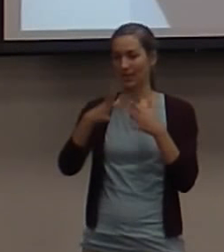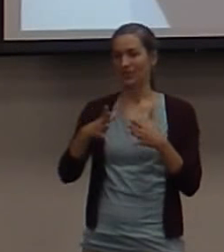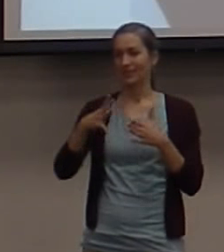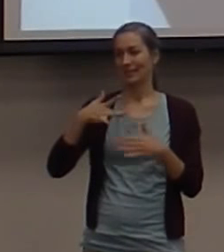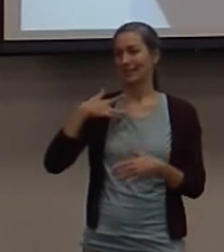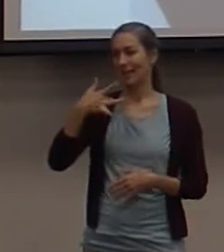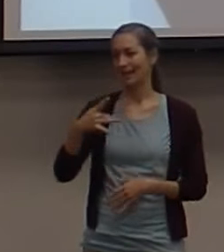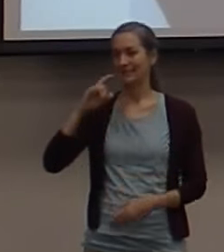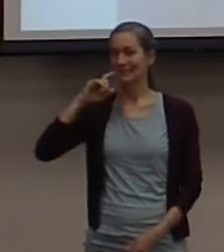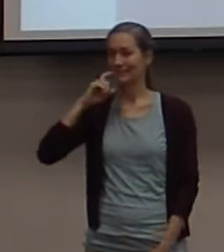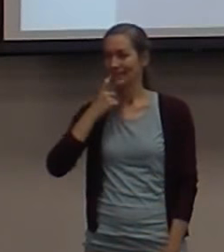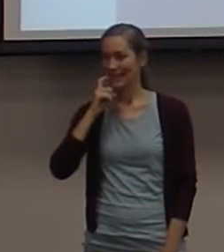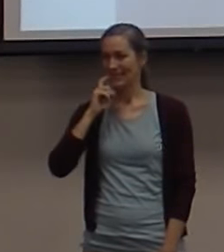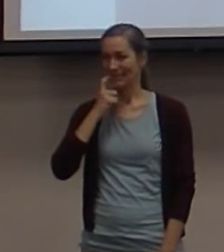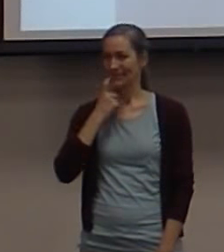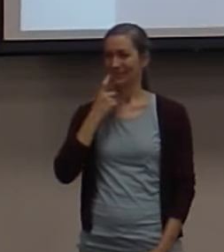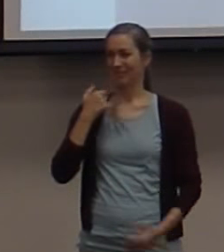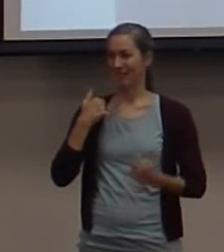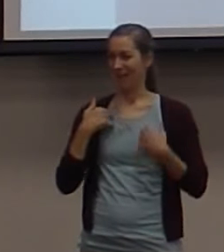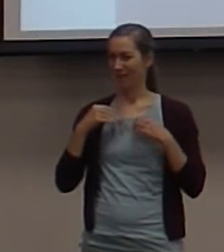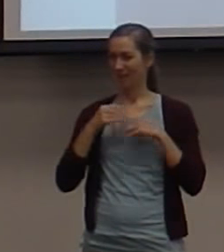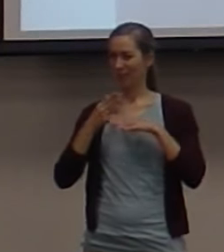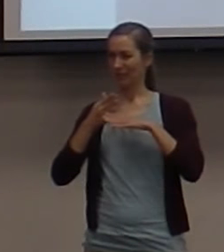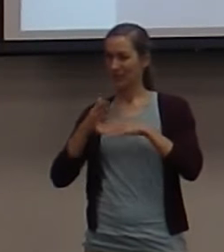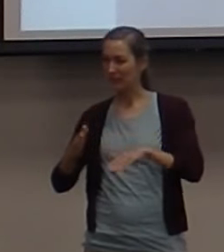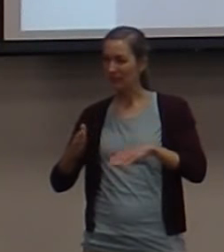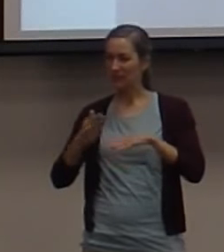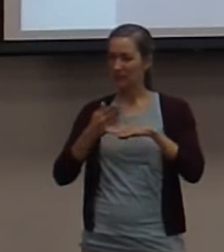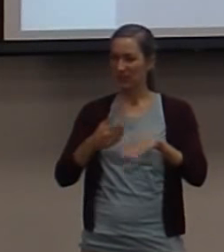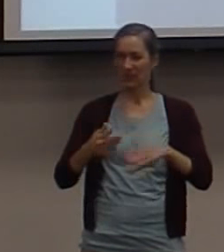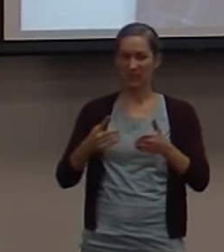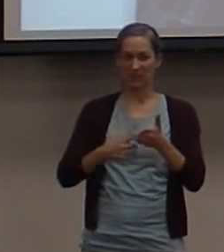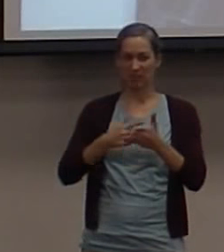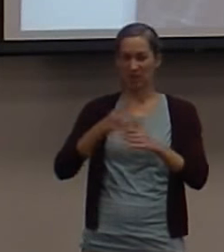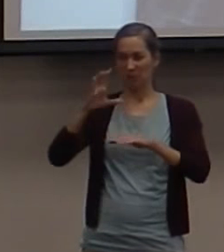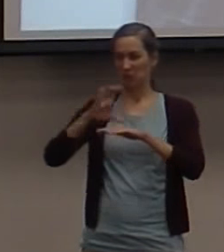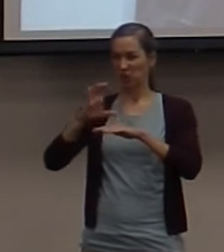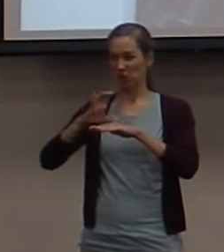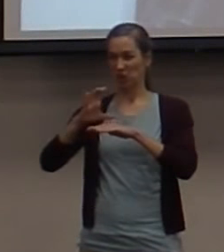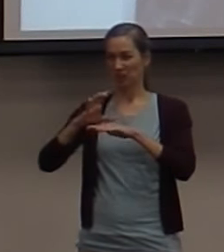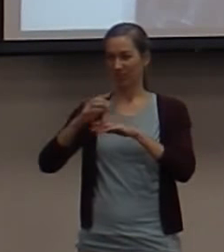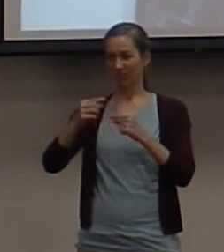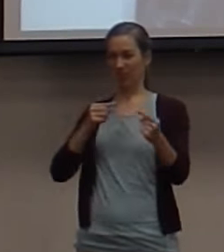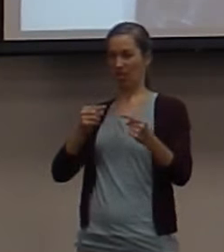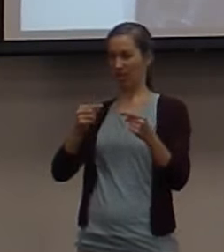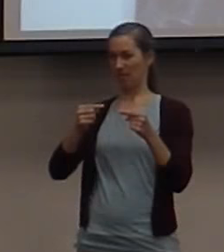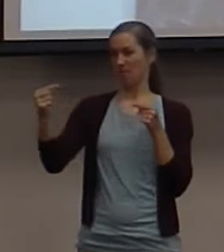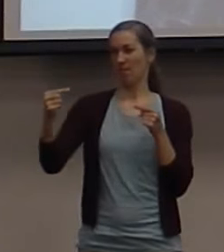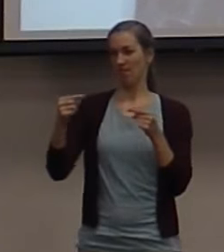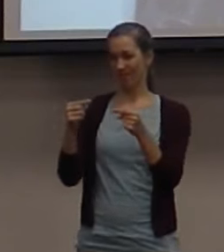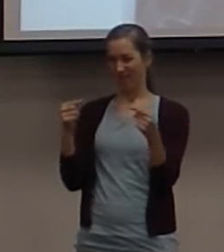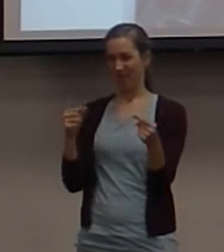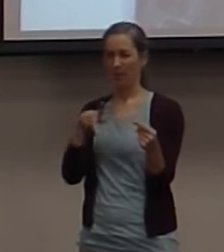the world where churches just don't usually get along for whatever personal reasons